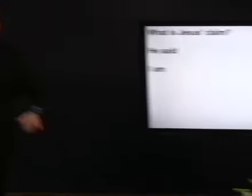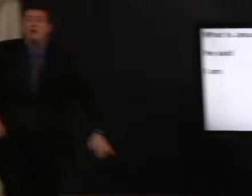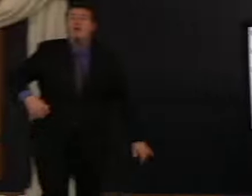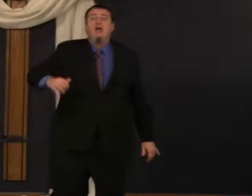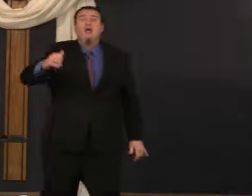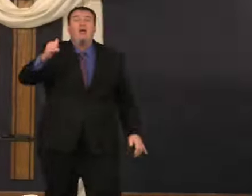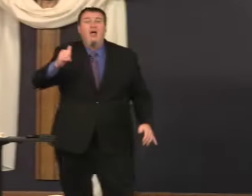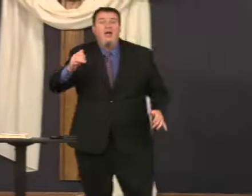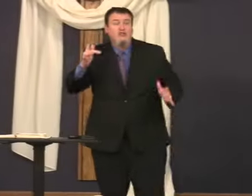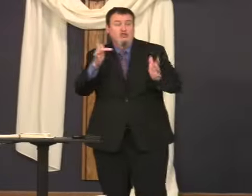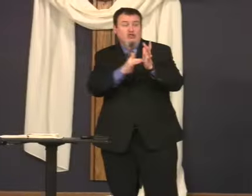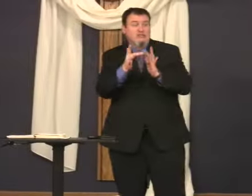Okay,